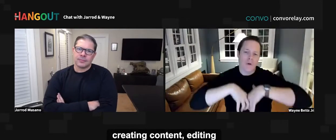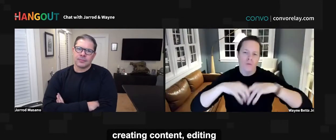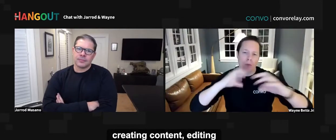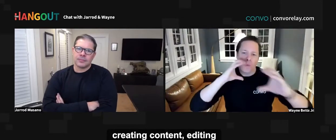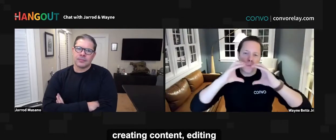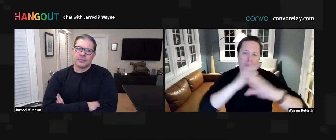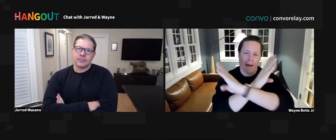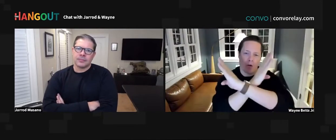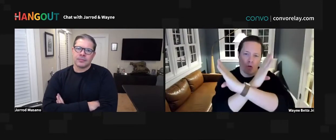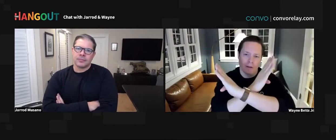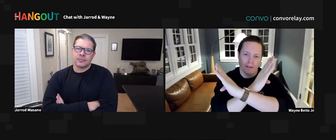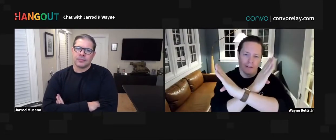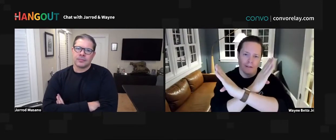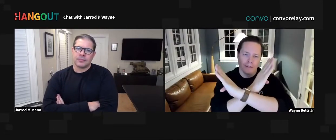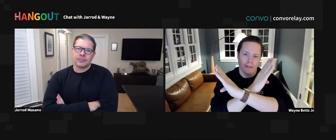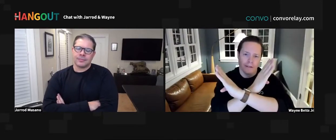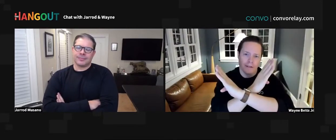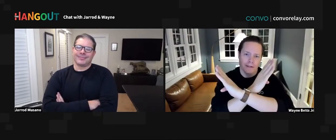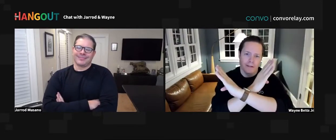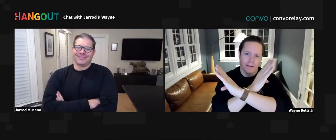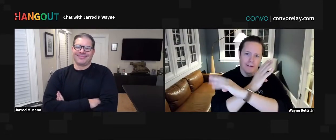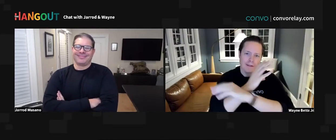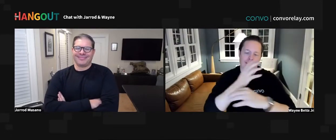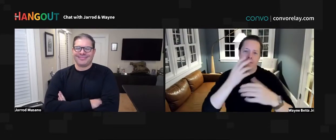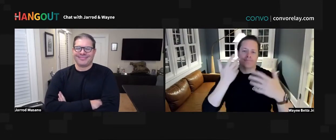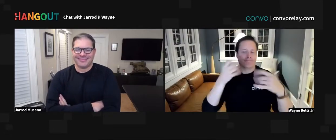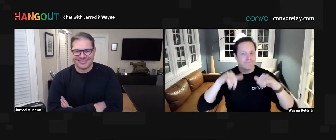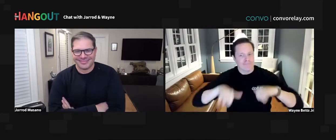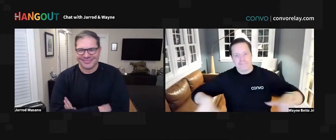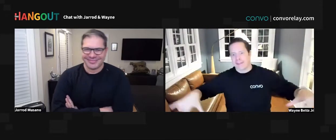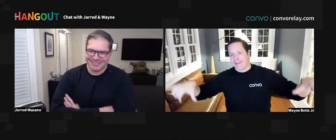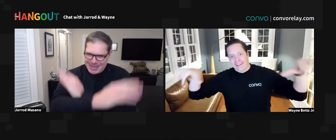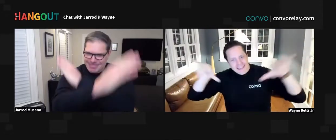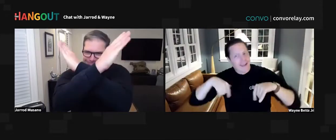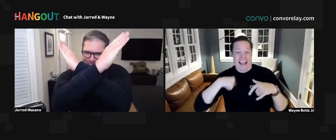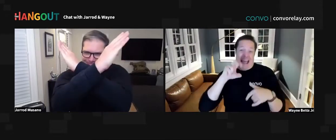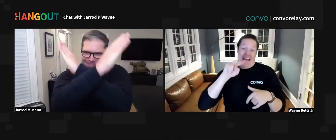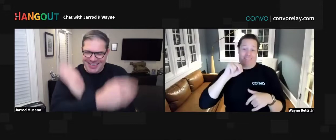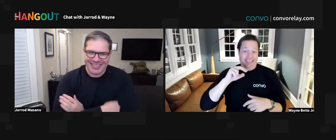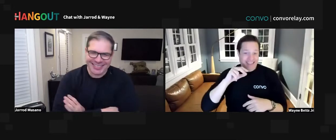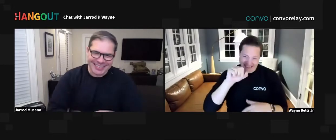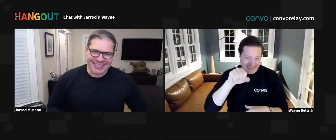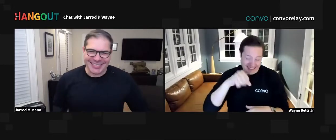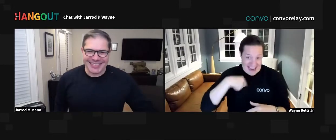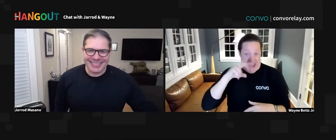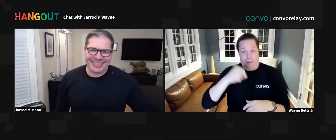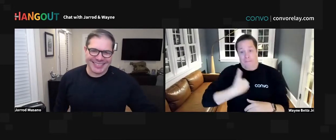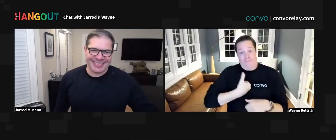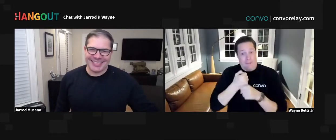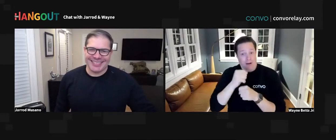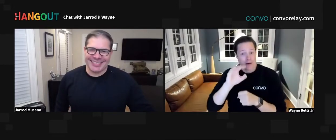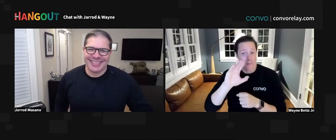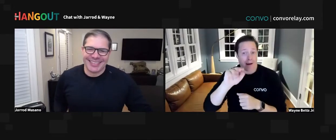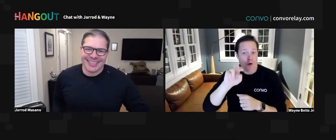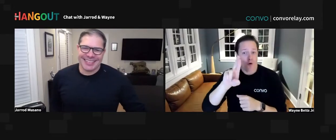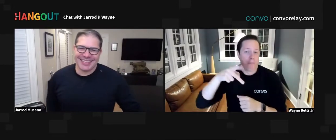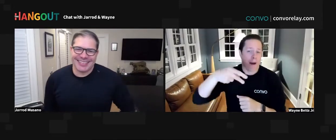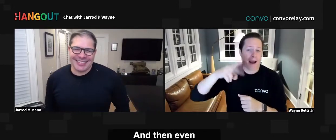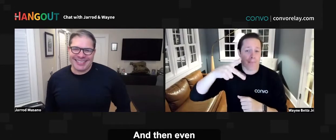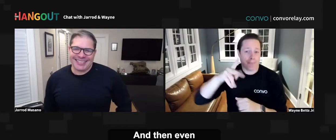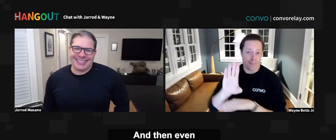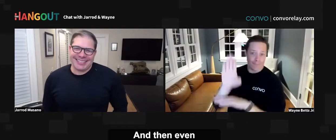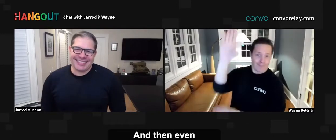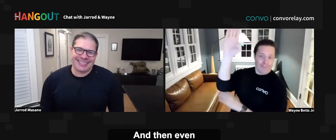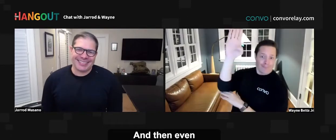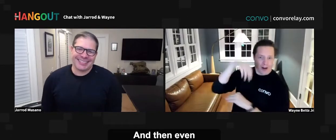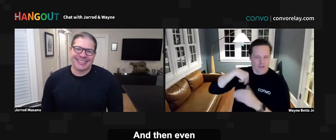videos and stuff like that. There's a lot of breakdown. The motto was breaking down the communication barrier, right?